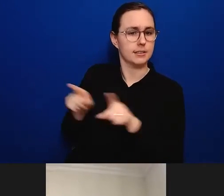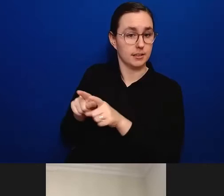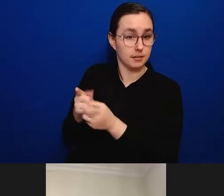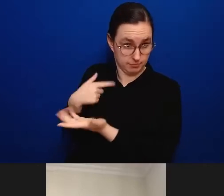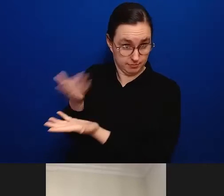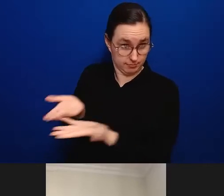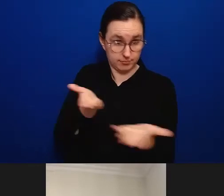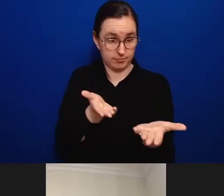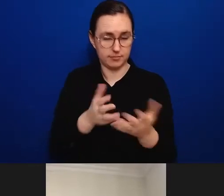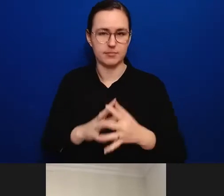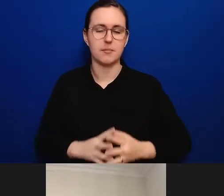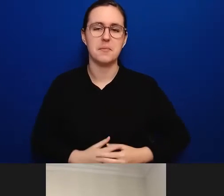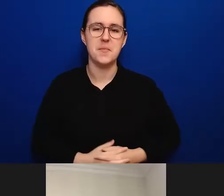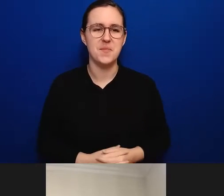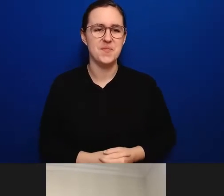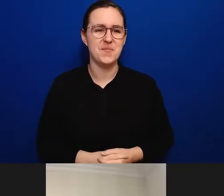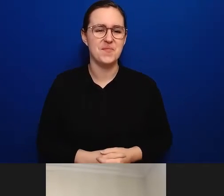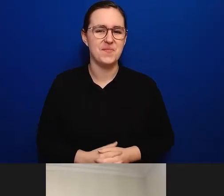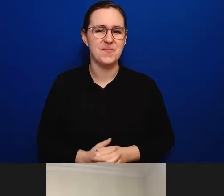Thank you very much, Guler,